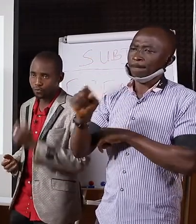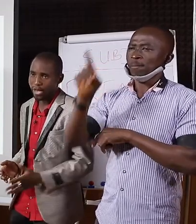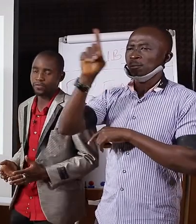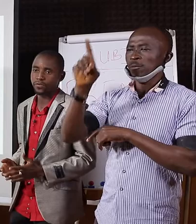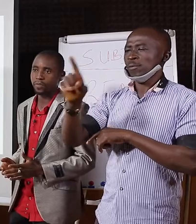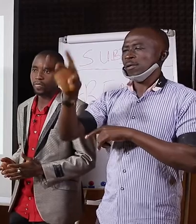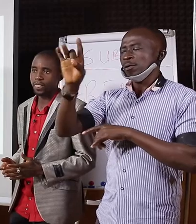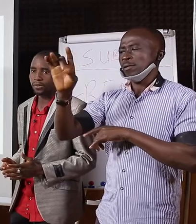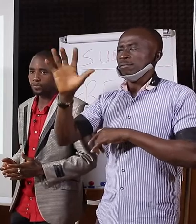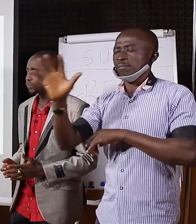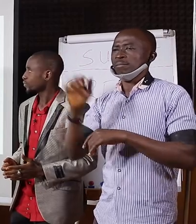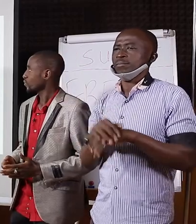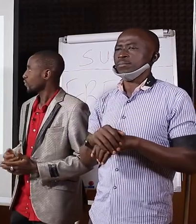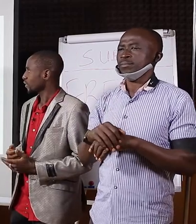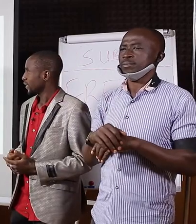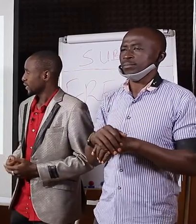1.185.